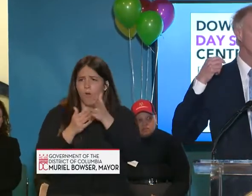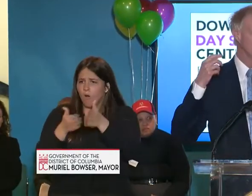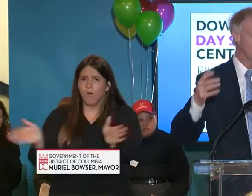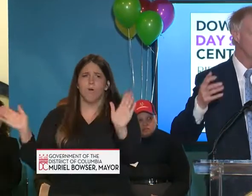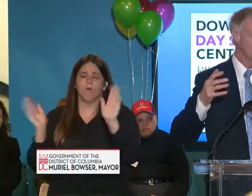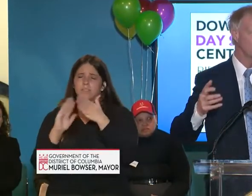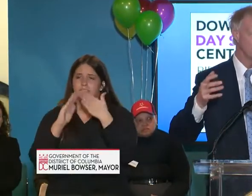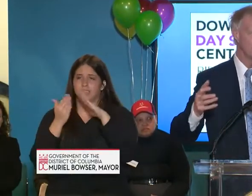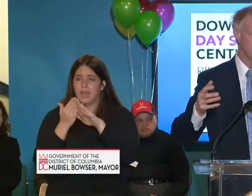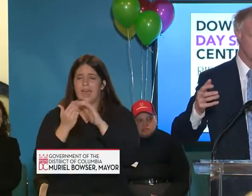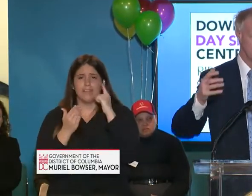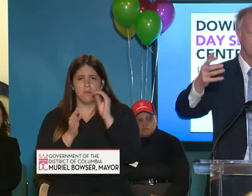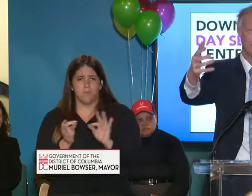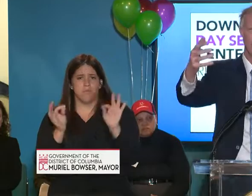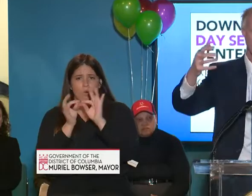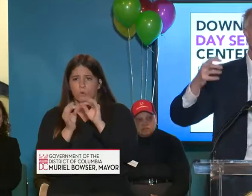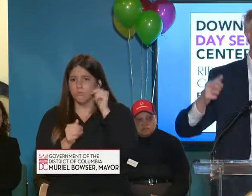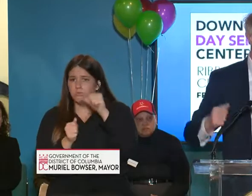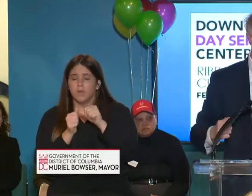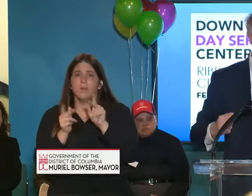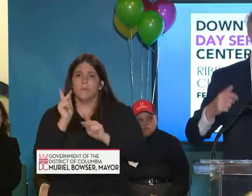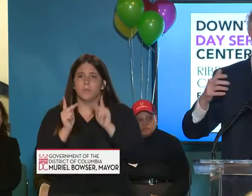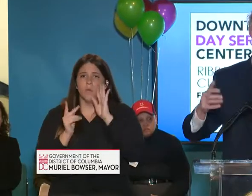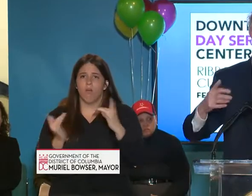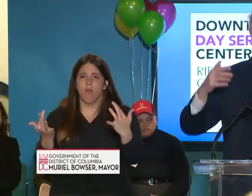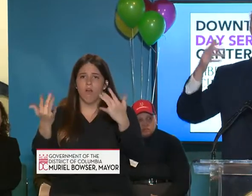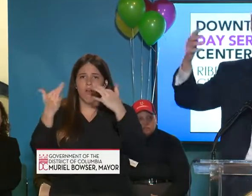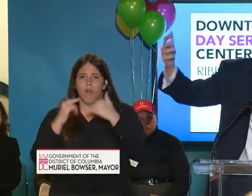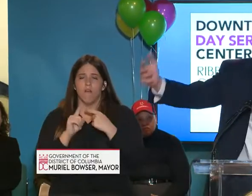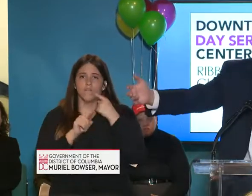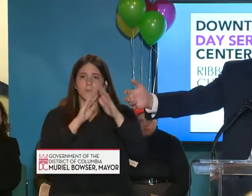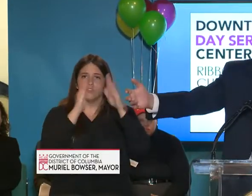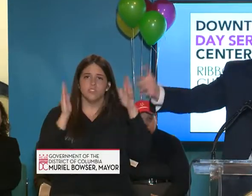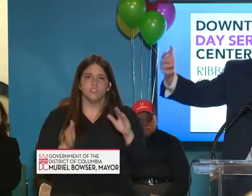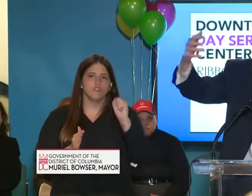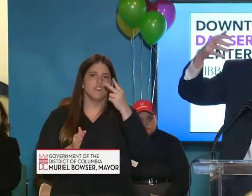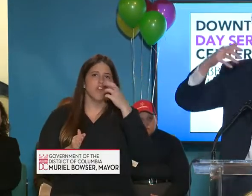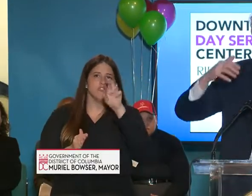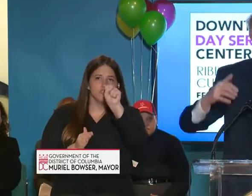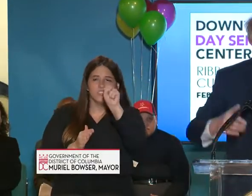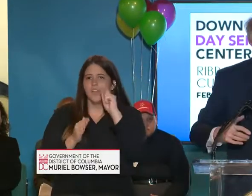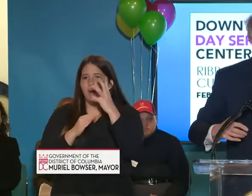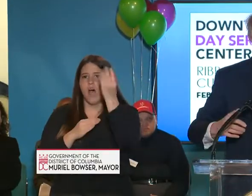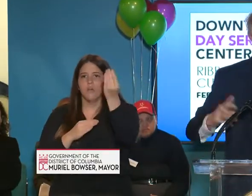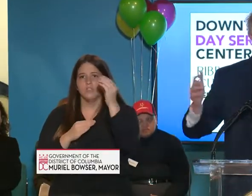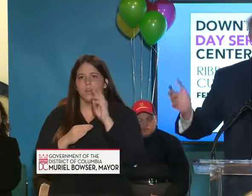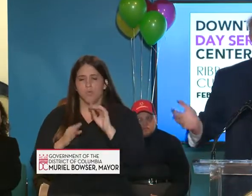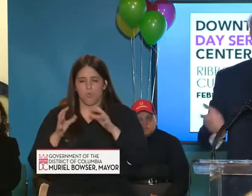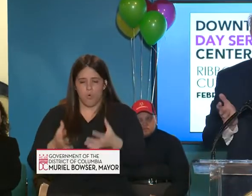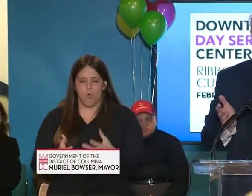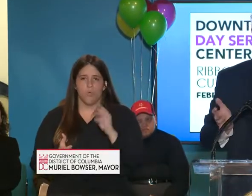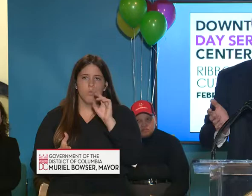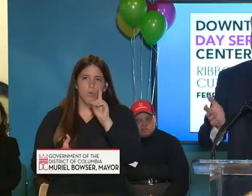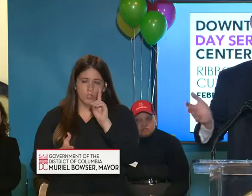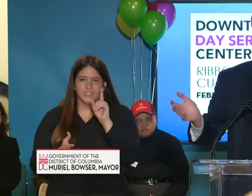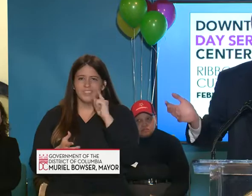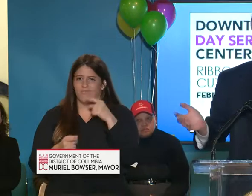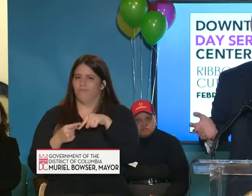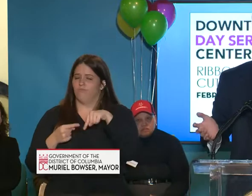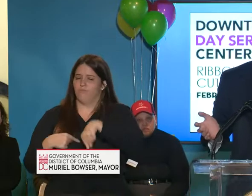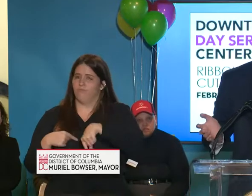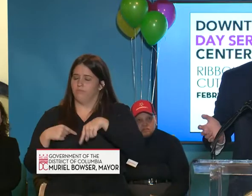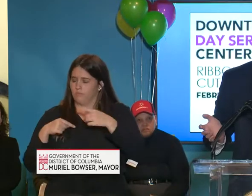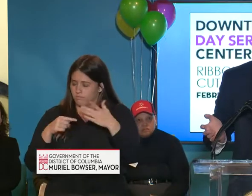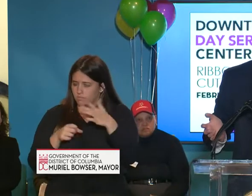that's something that's very important to remember. People will come here from shelters that are outside the ward into this facility, which